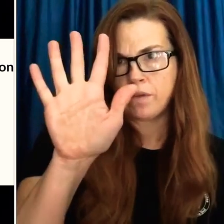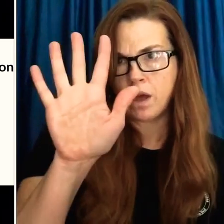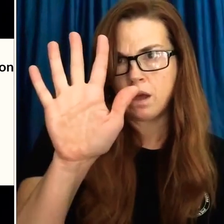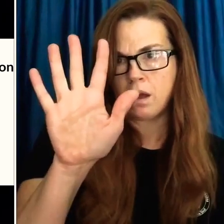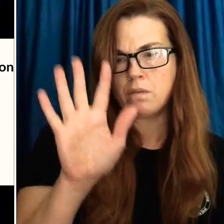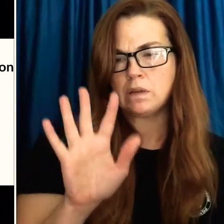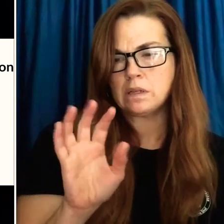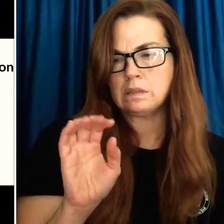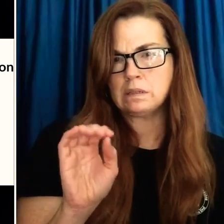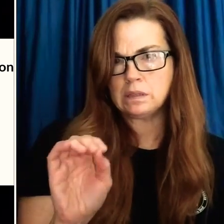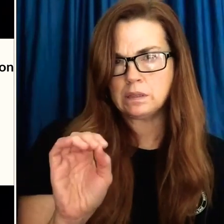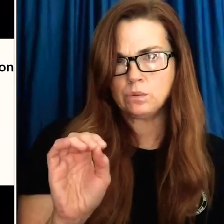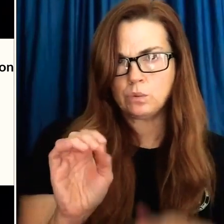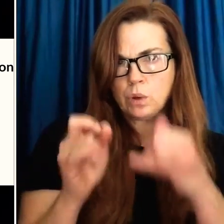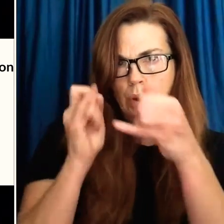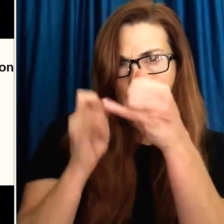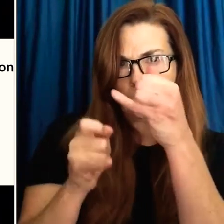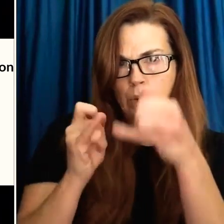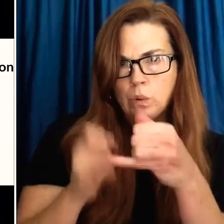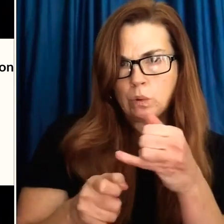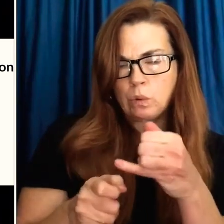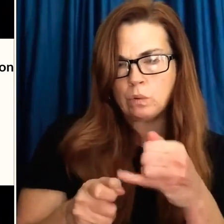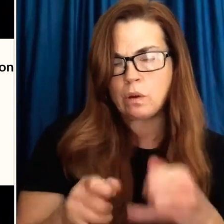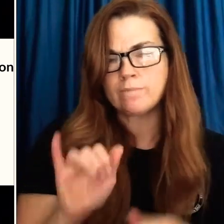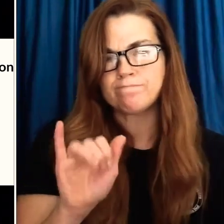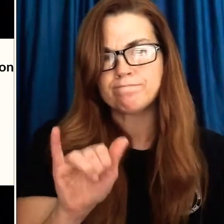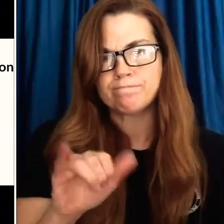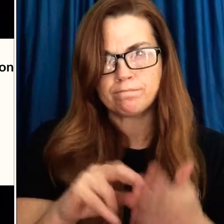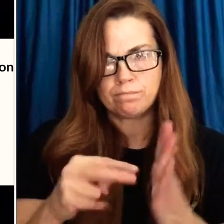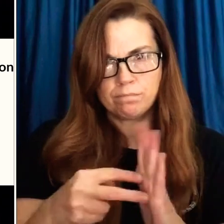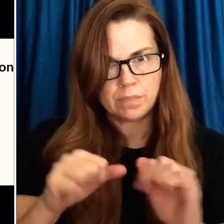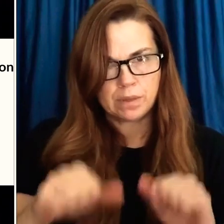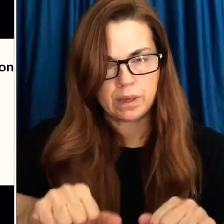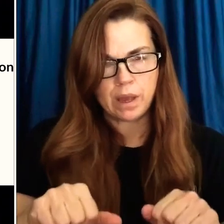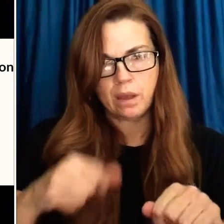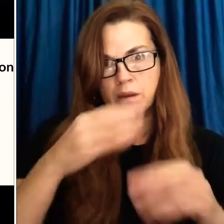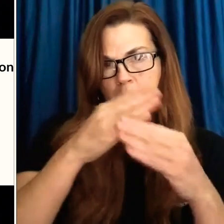in a 5 and a 0, I can divide both of them by 5.